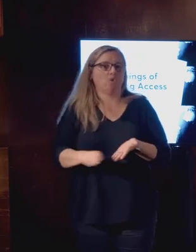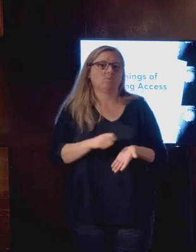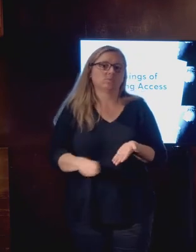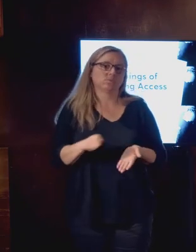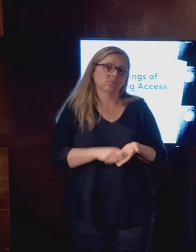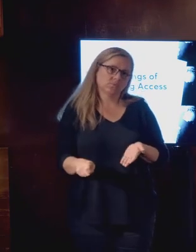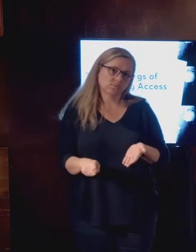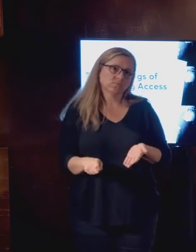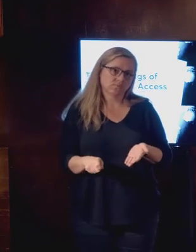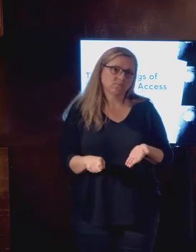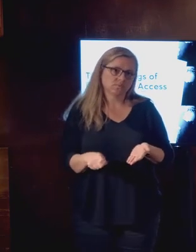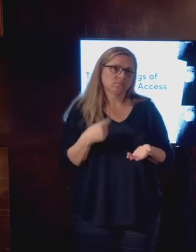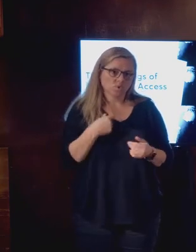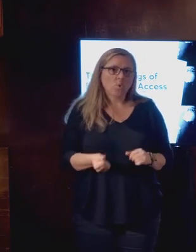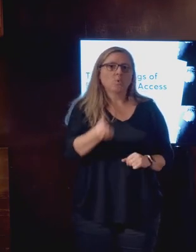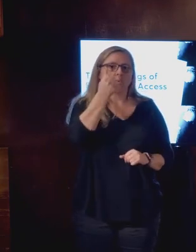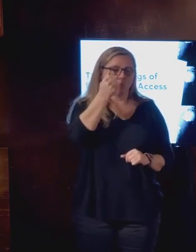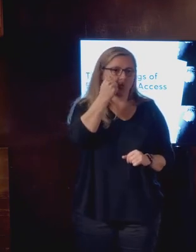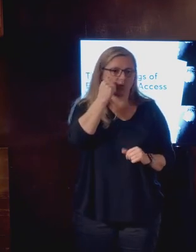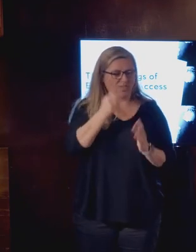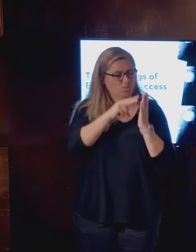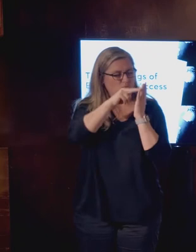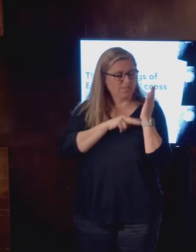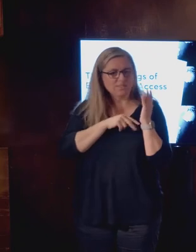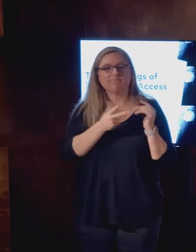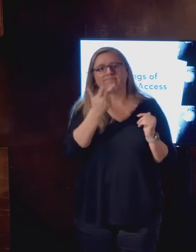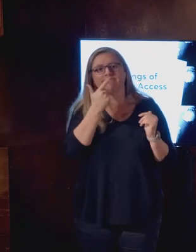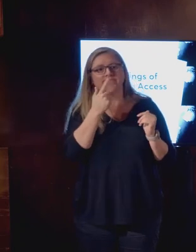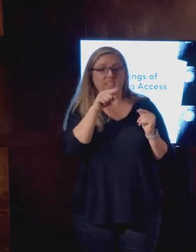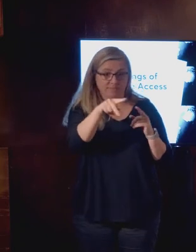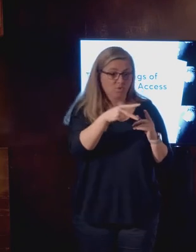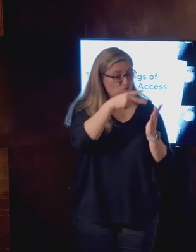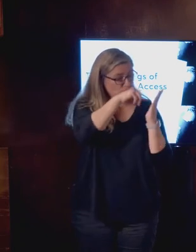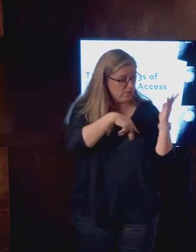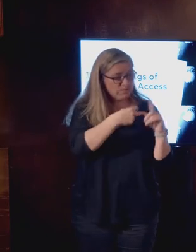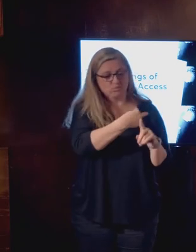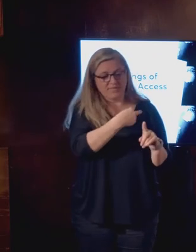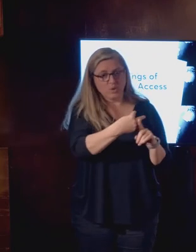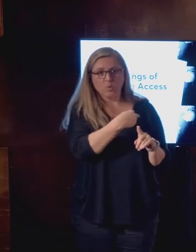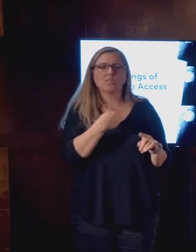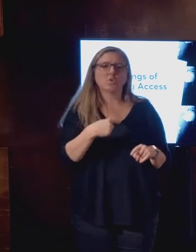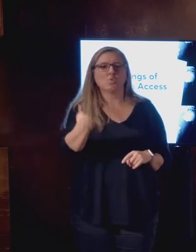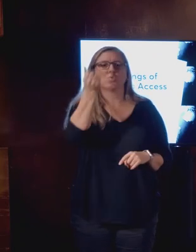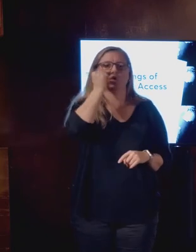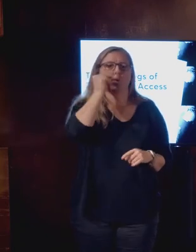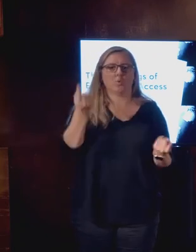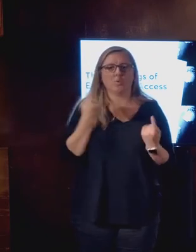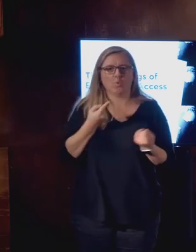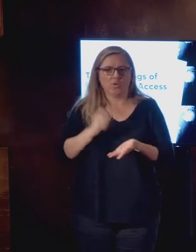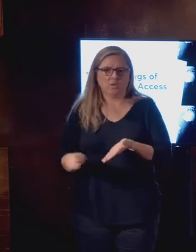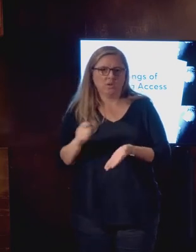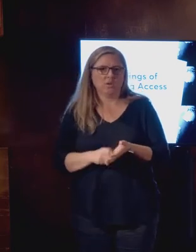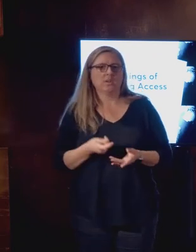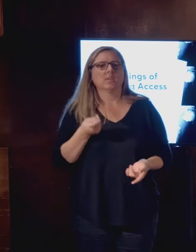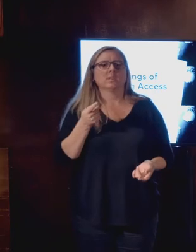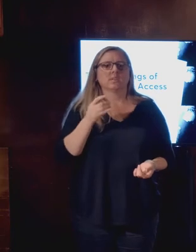that, so you know you're reading, like if you read enough reviews, you're reading it with that lens on. So